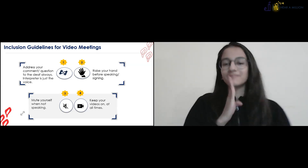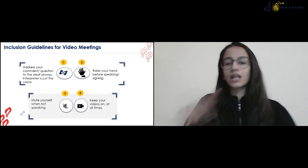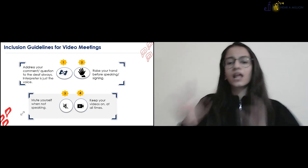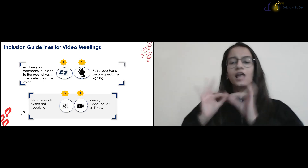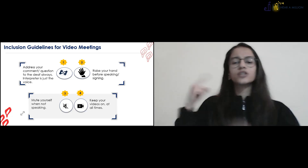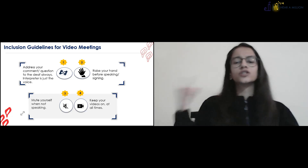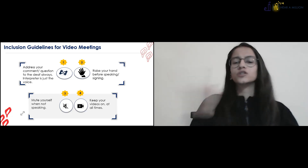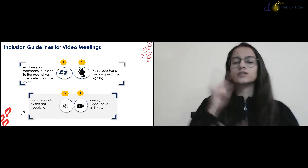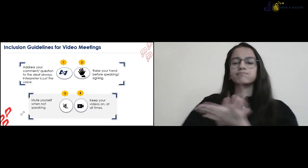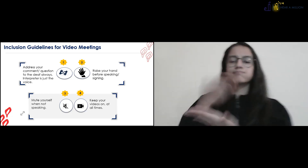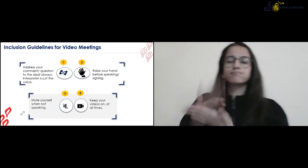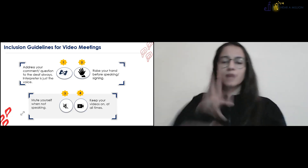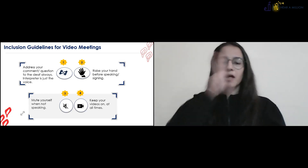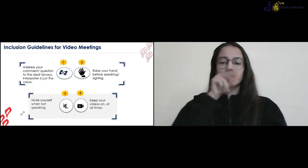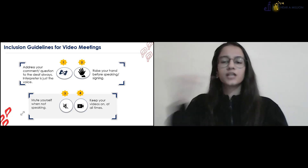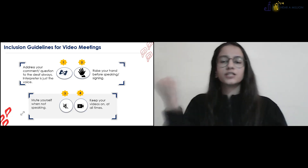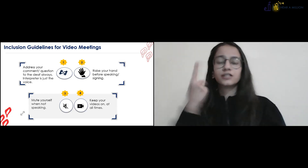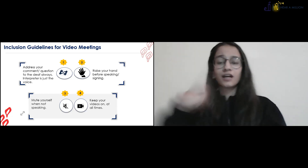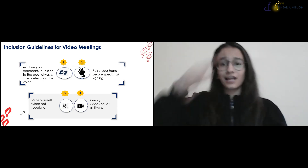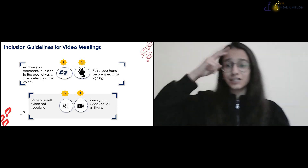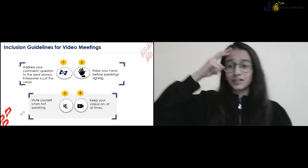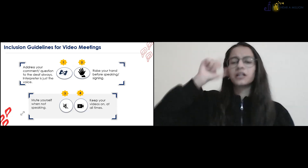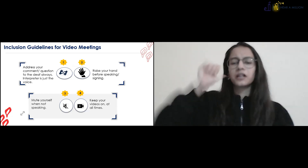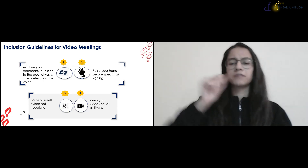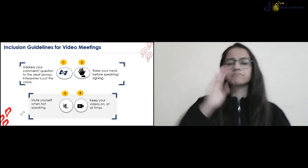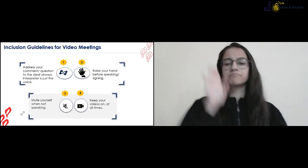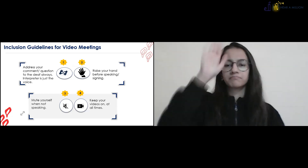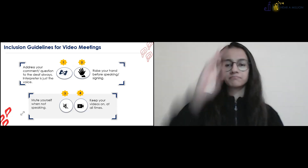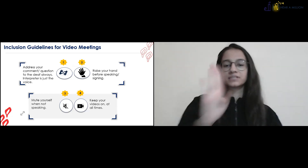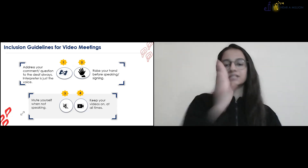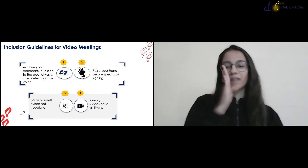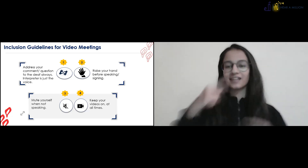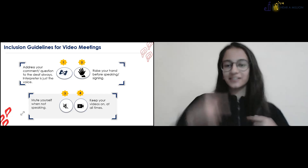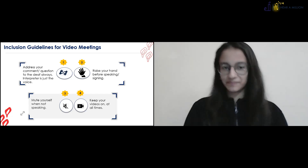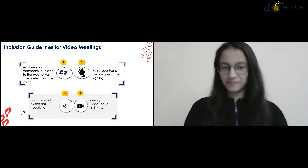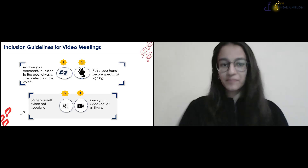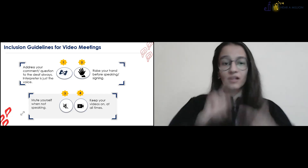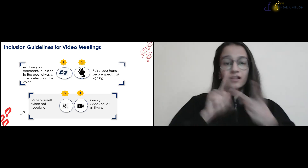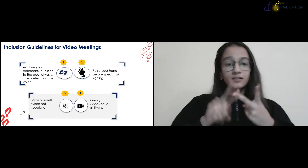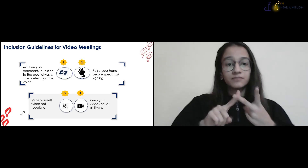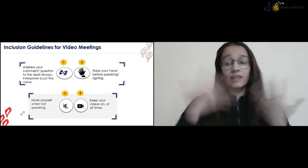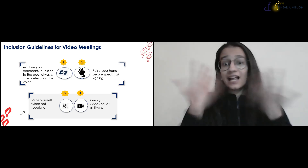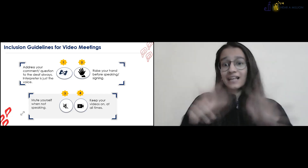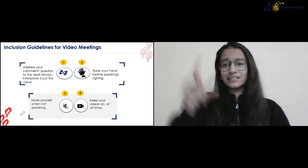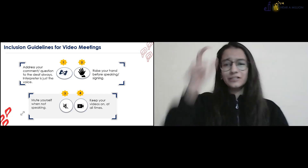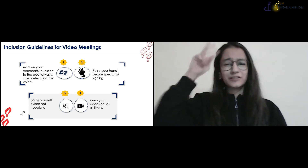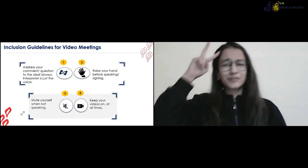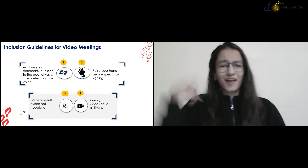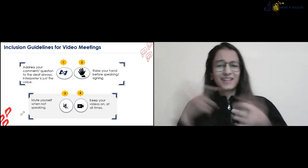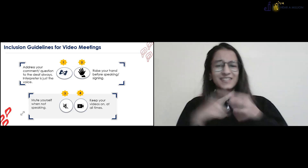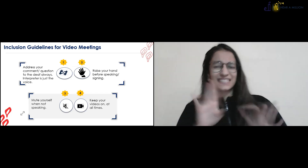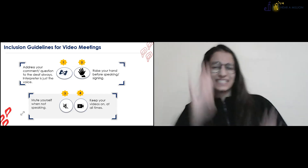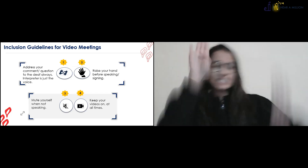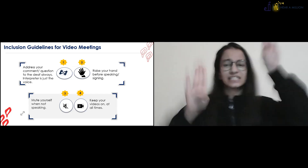any query to the presenter, please ask the deaf person straight away. Don't call for the interpreter. Okay. Second